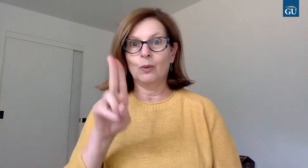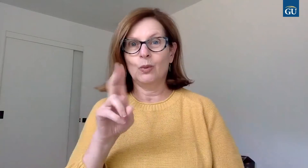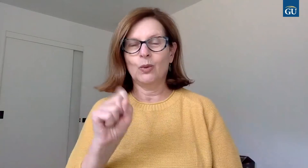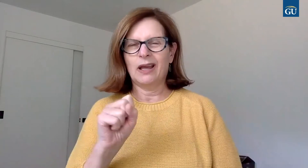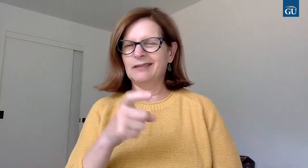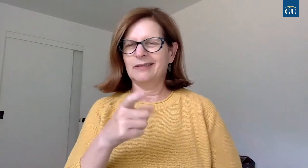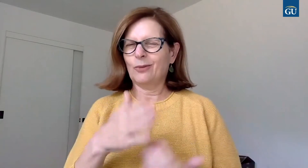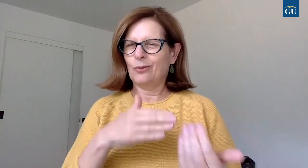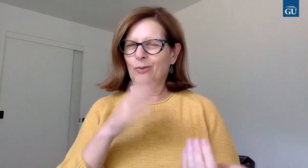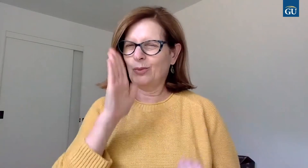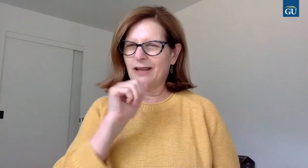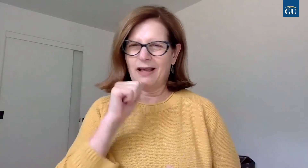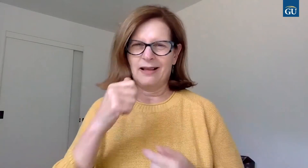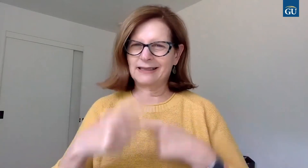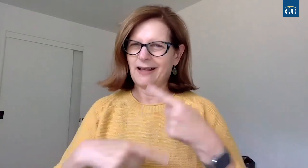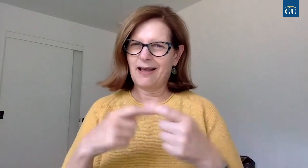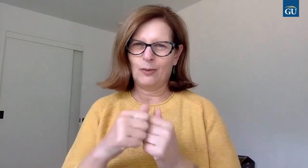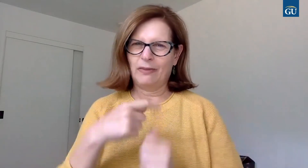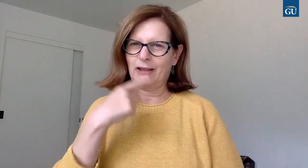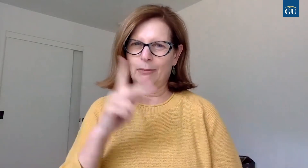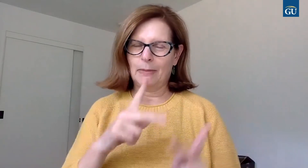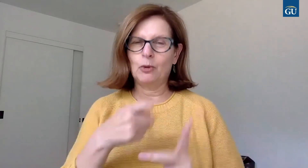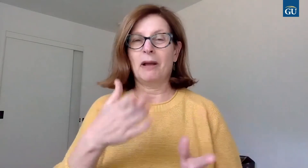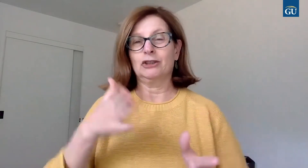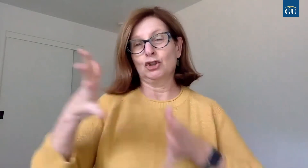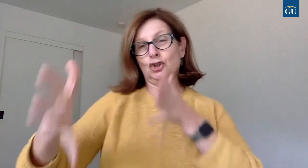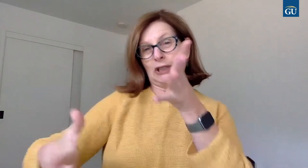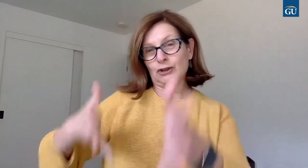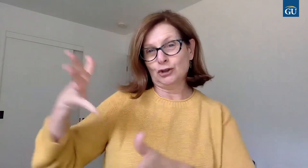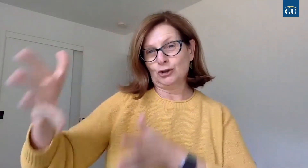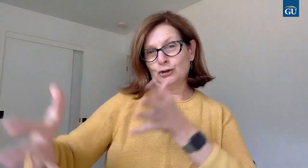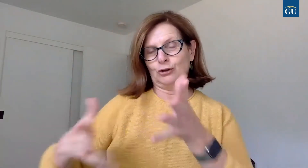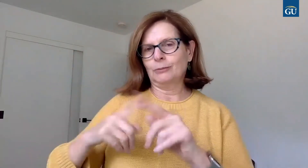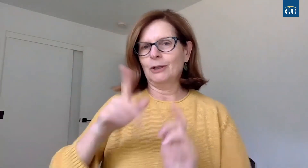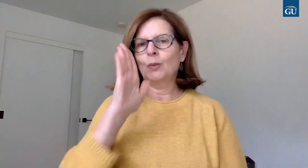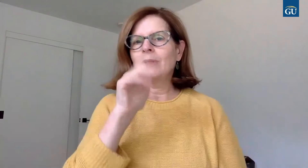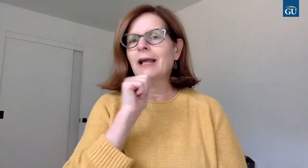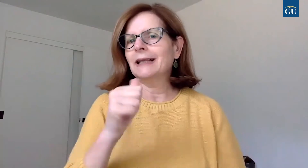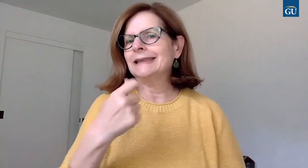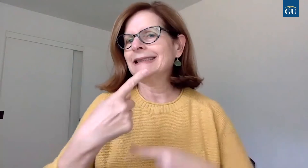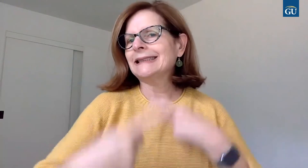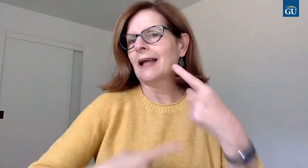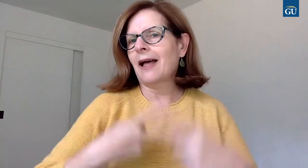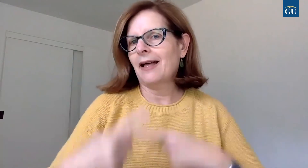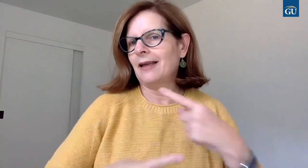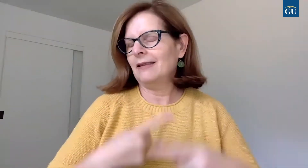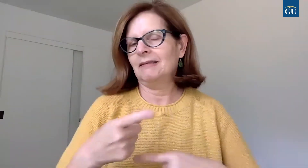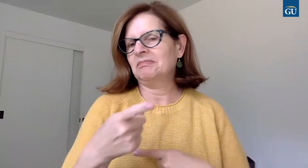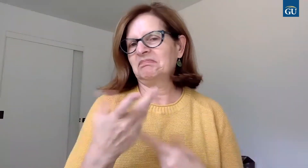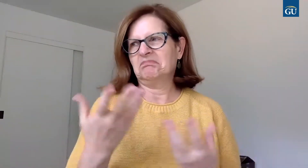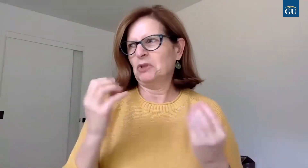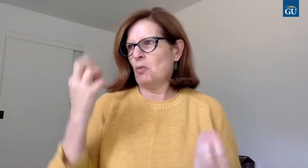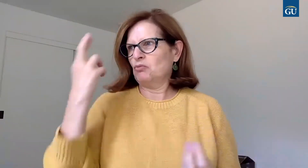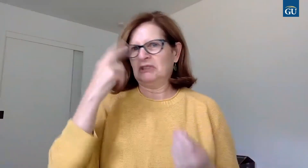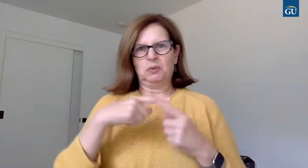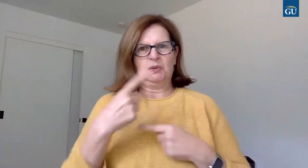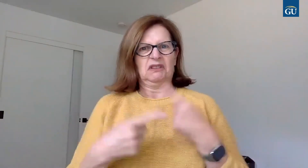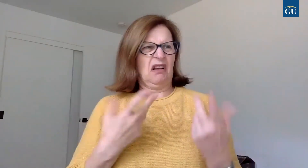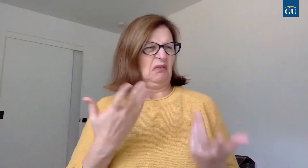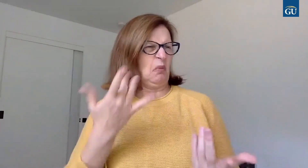If you are born in the US, you generally wouldn't sign with hearing people, gesture maybe, but not sign. There